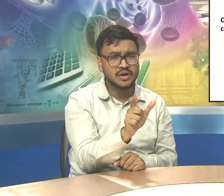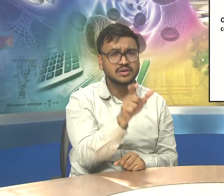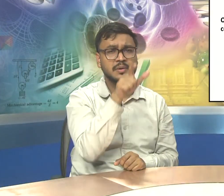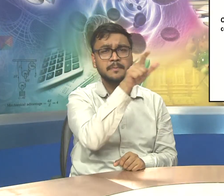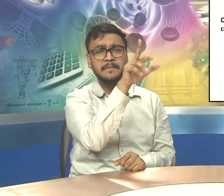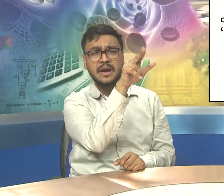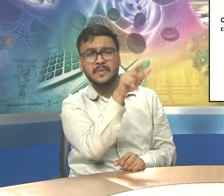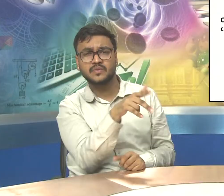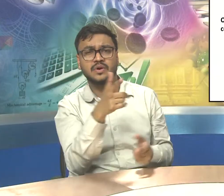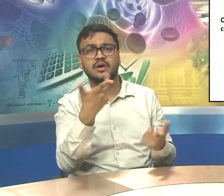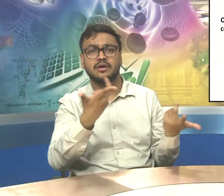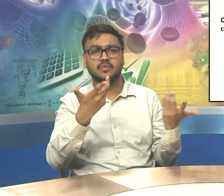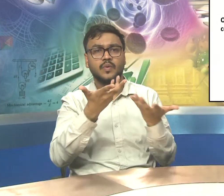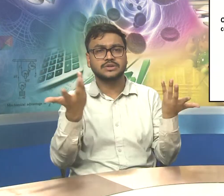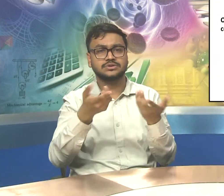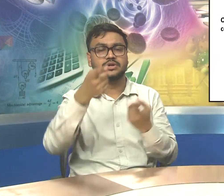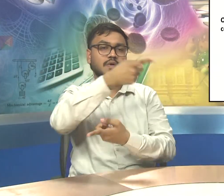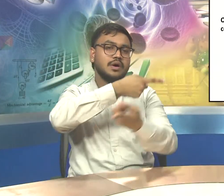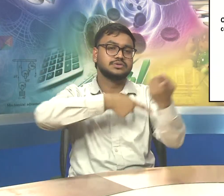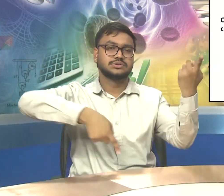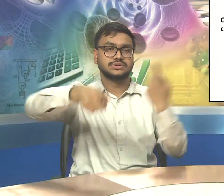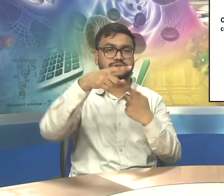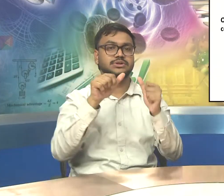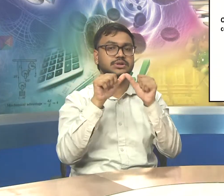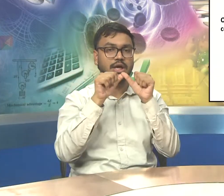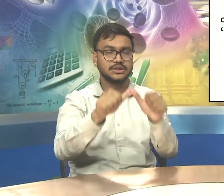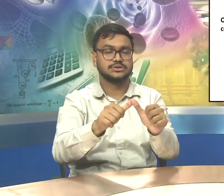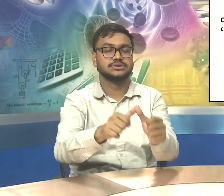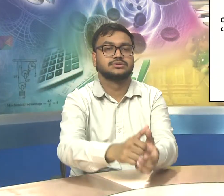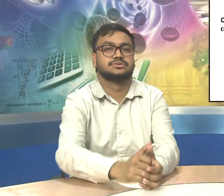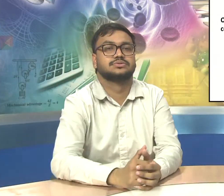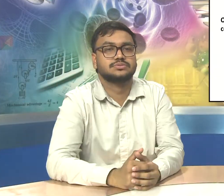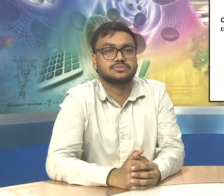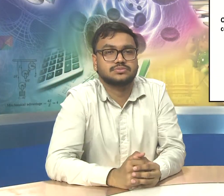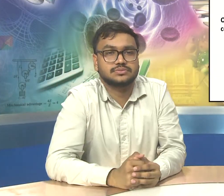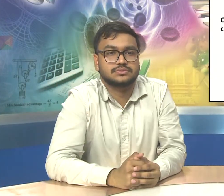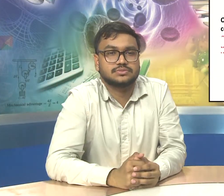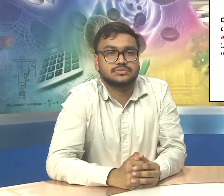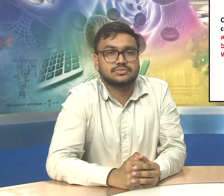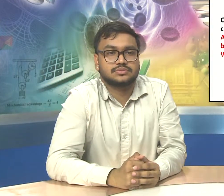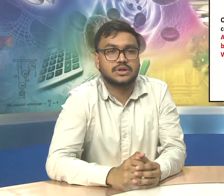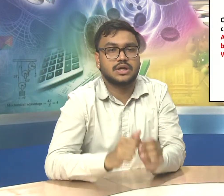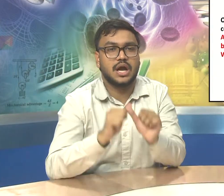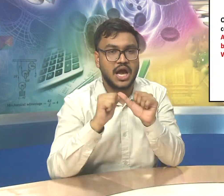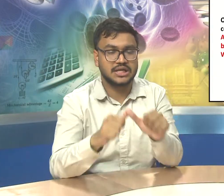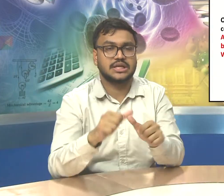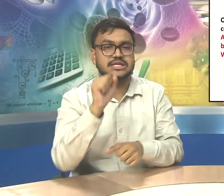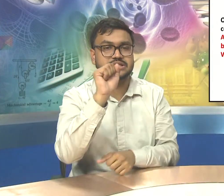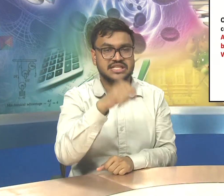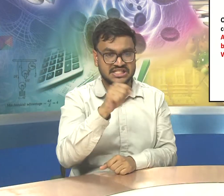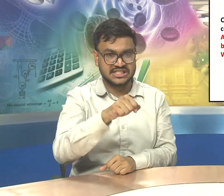ISL can be combined together, does it form meaningful words?